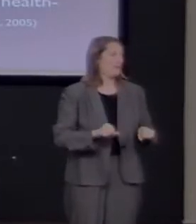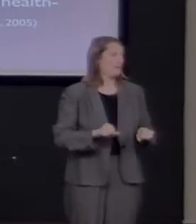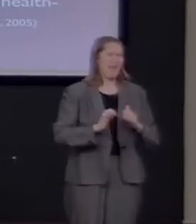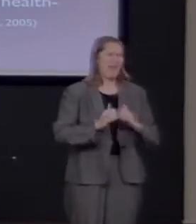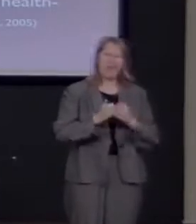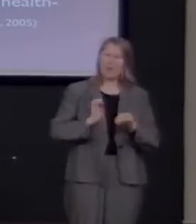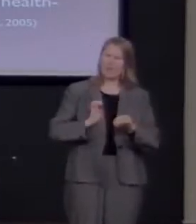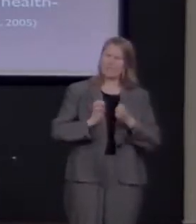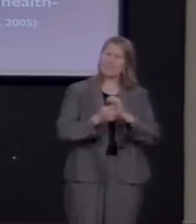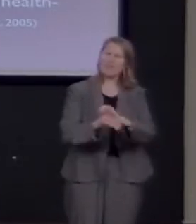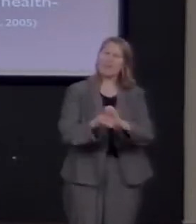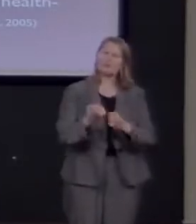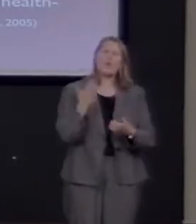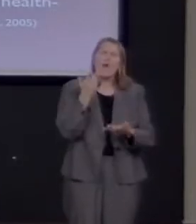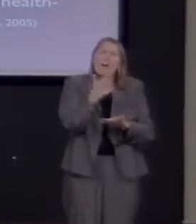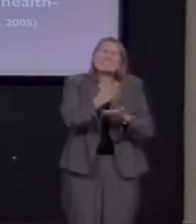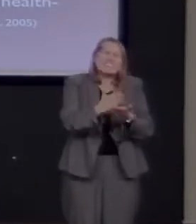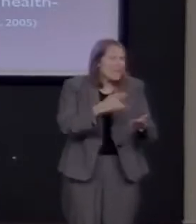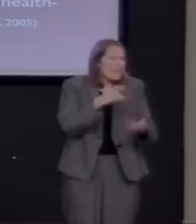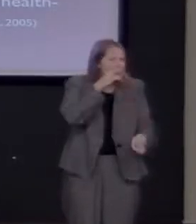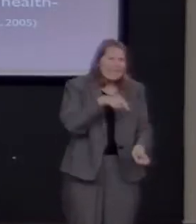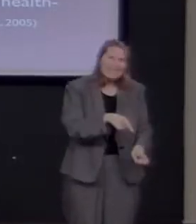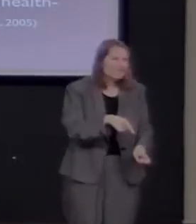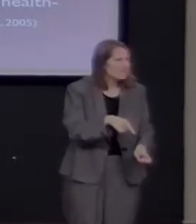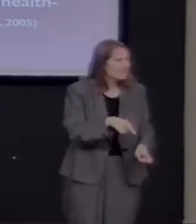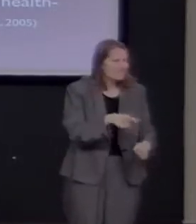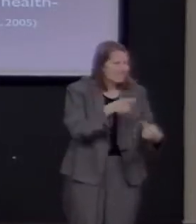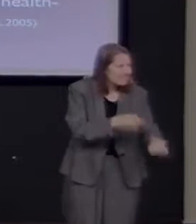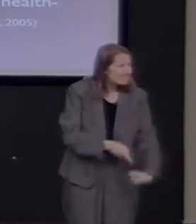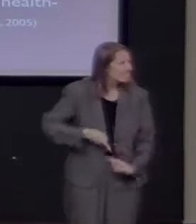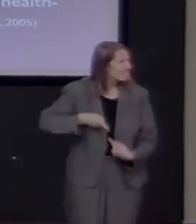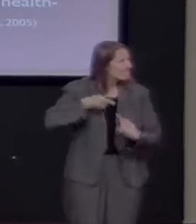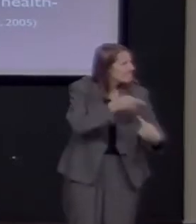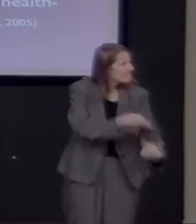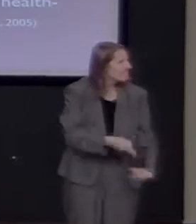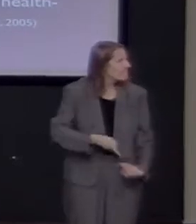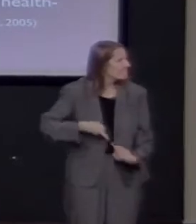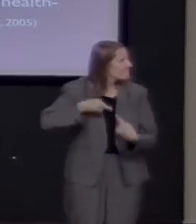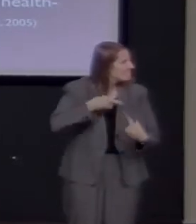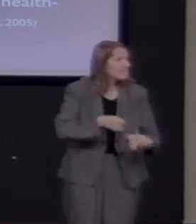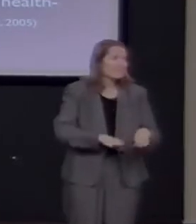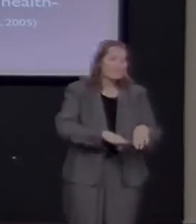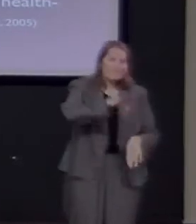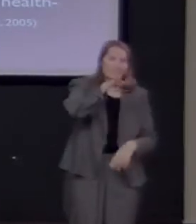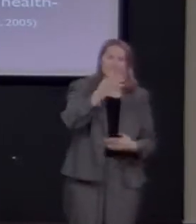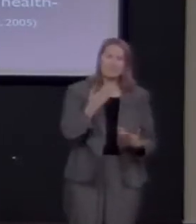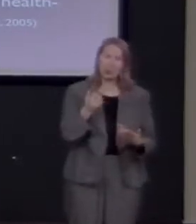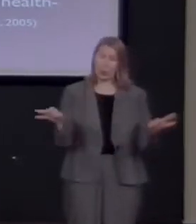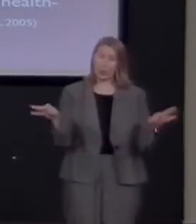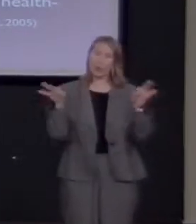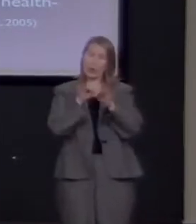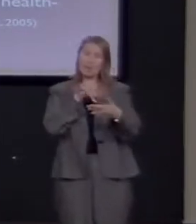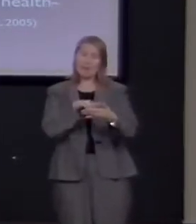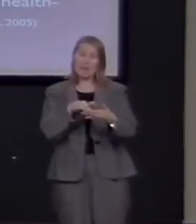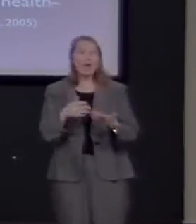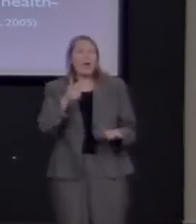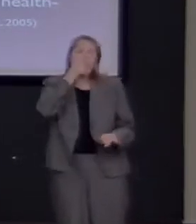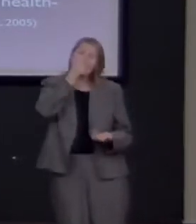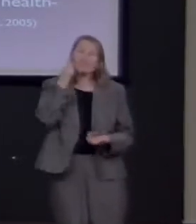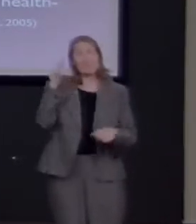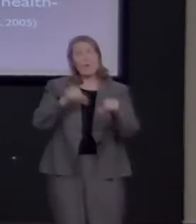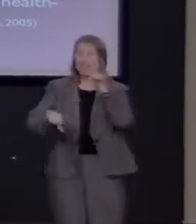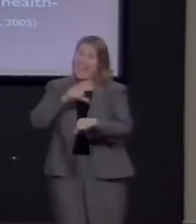some individuals do not grasp even the most basic concept of numbers is a worthwhile endeavor, not just from a scientific point of